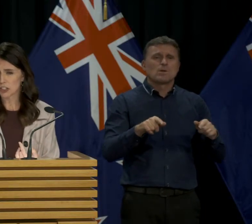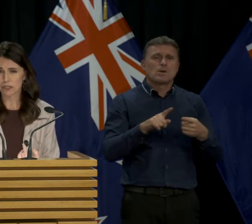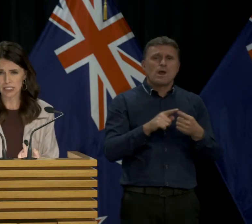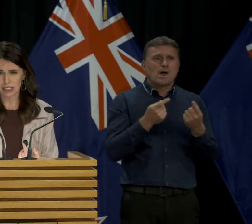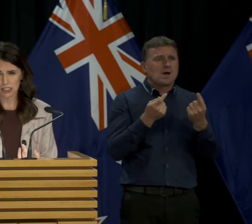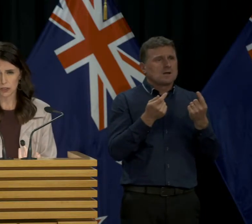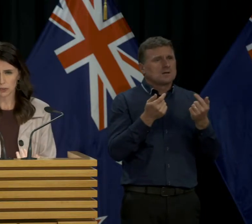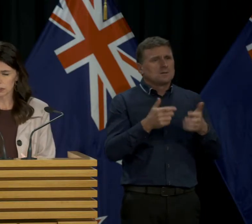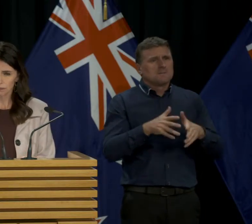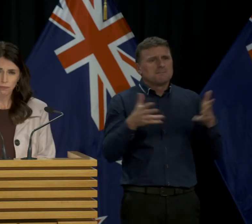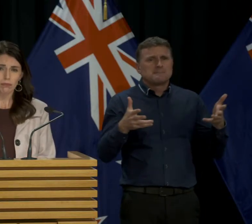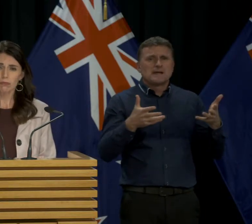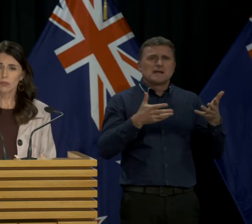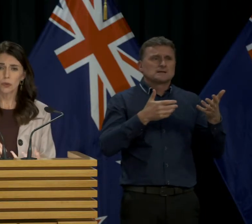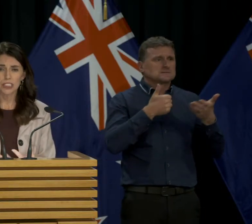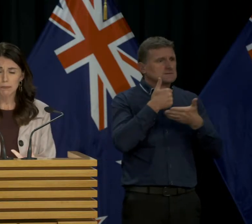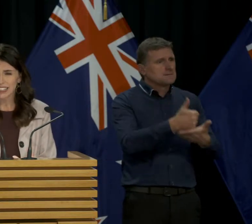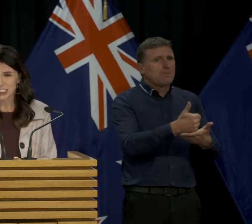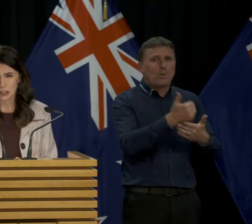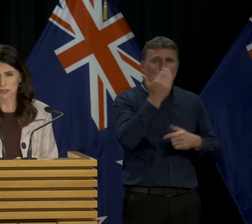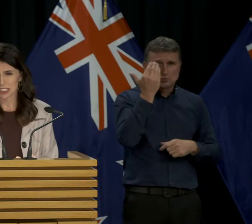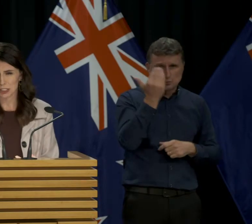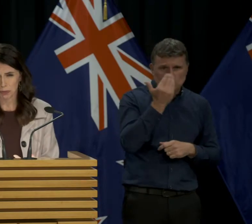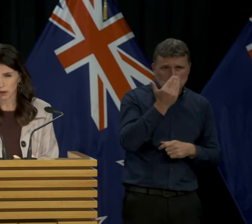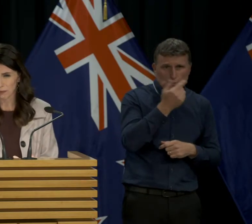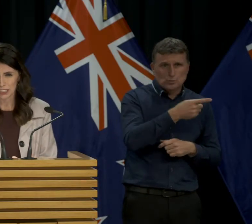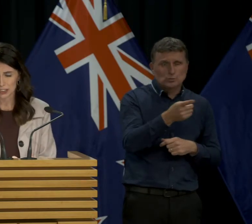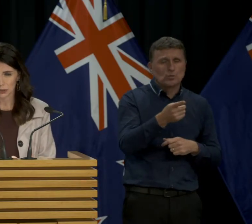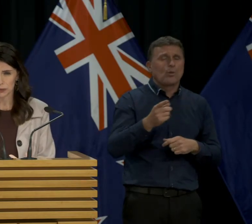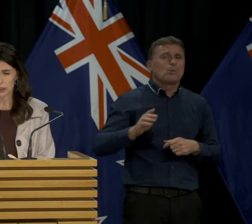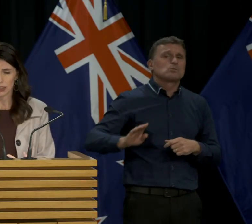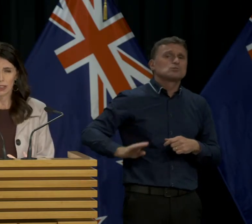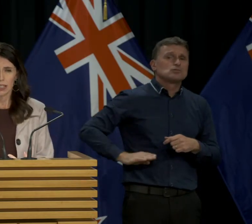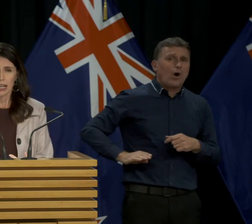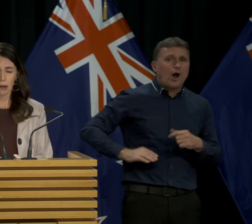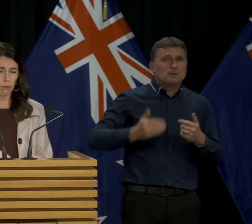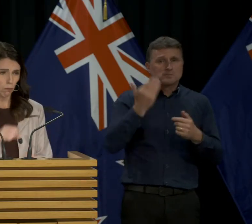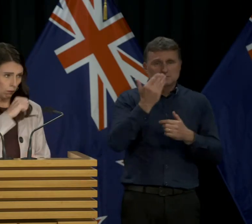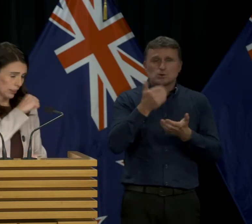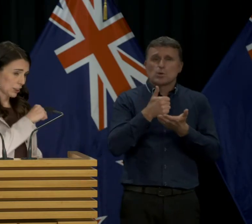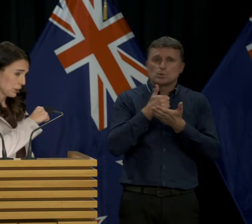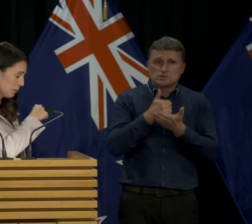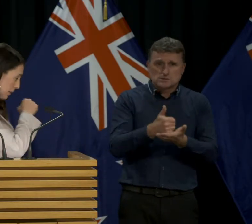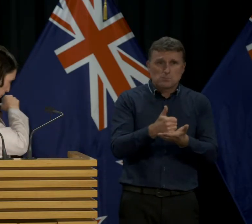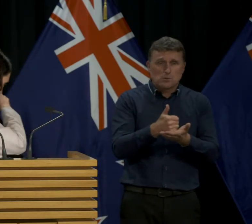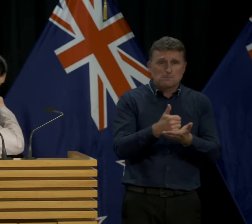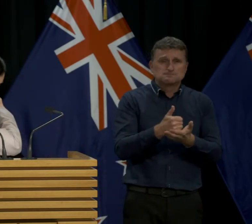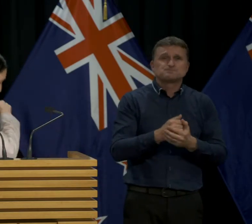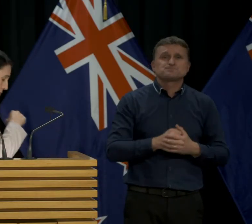putting greater service into schools. We're expanding a service into primary schools. At